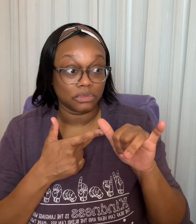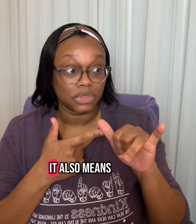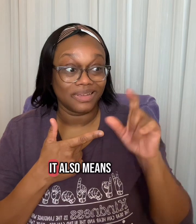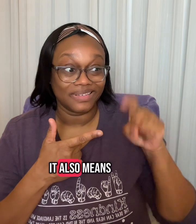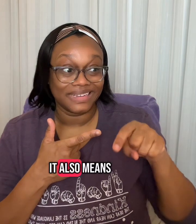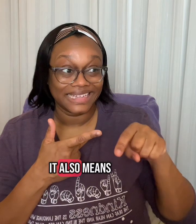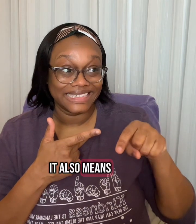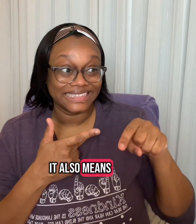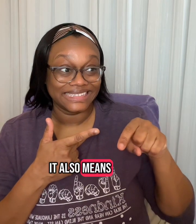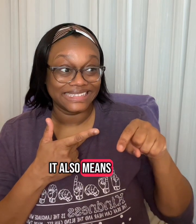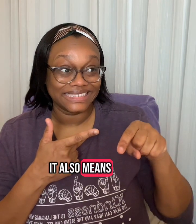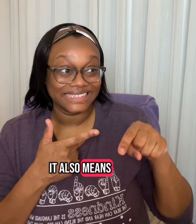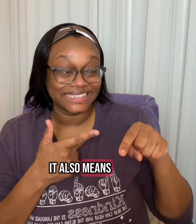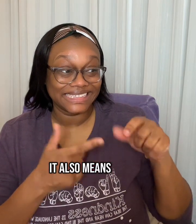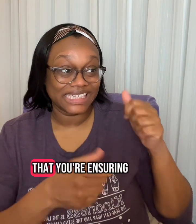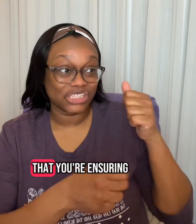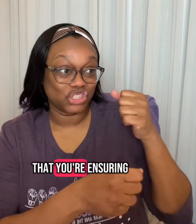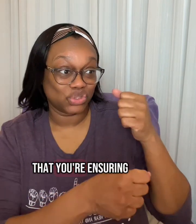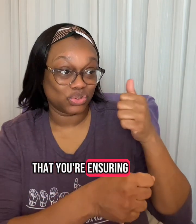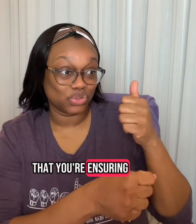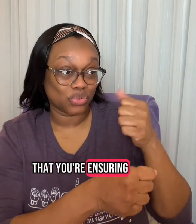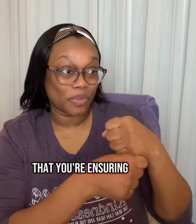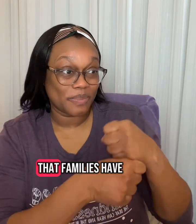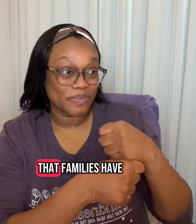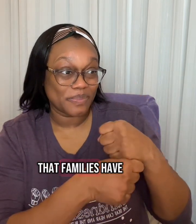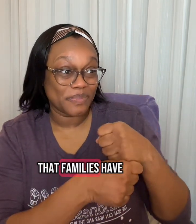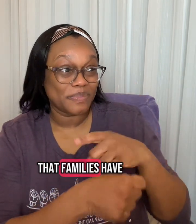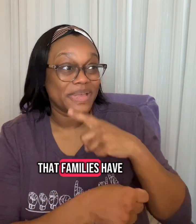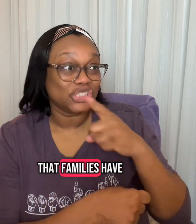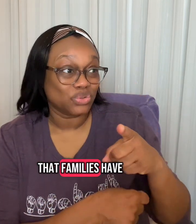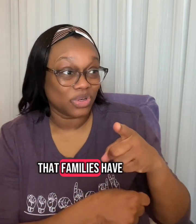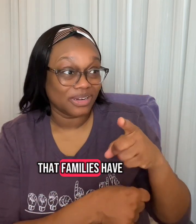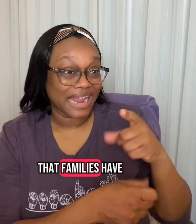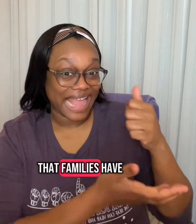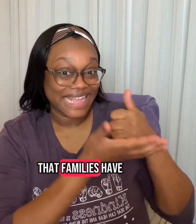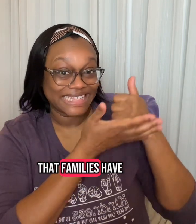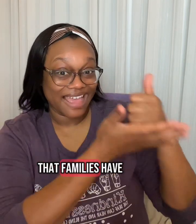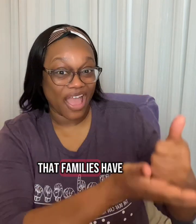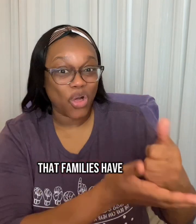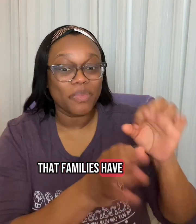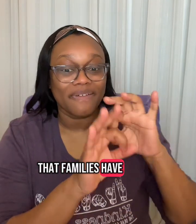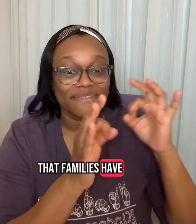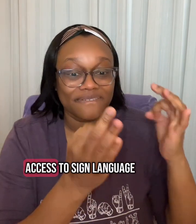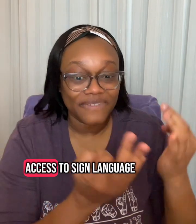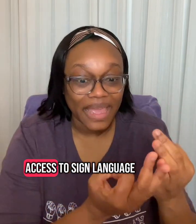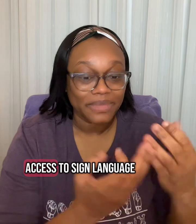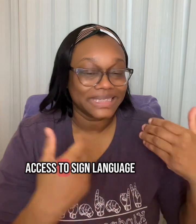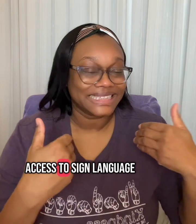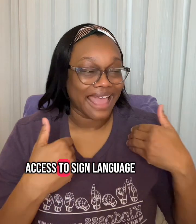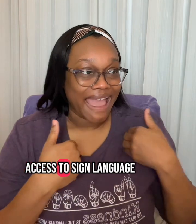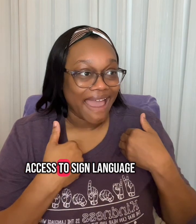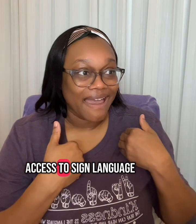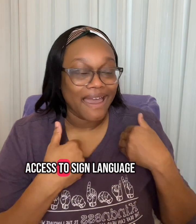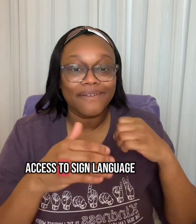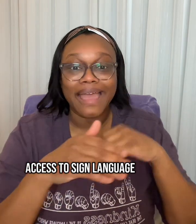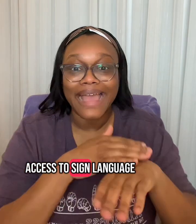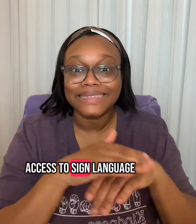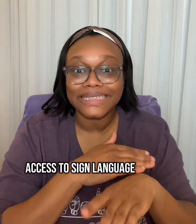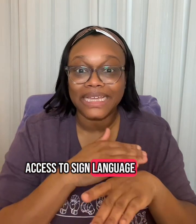It also means that you're ensuring that families have access to sign language